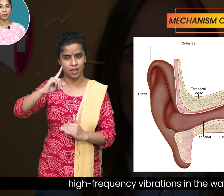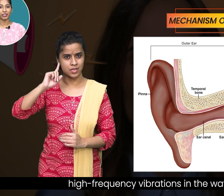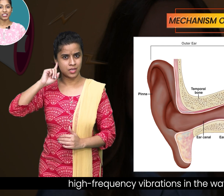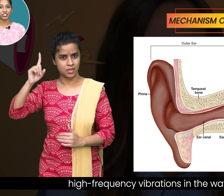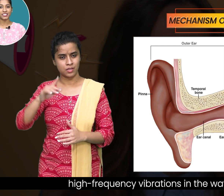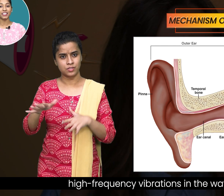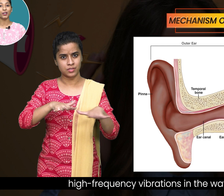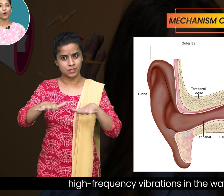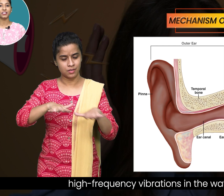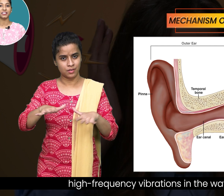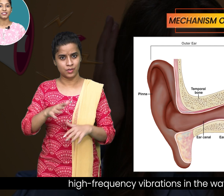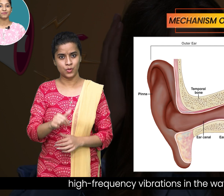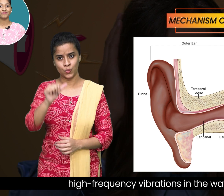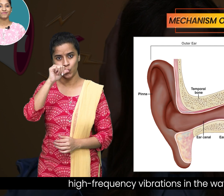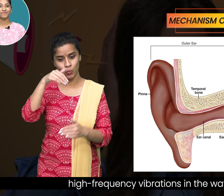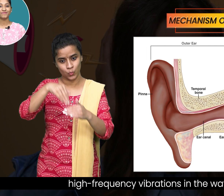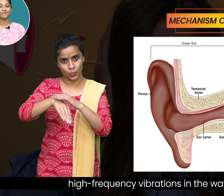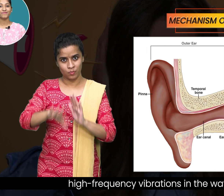frequency vibrations in the water.